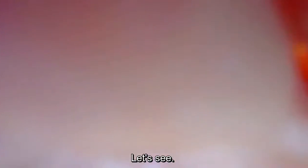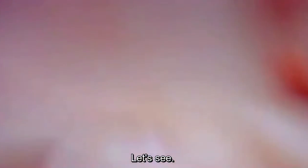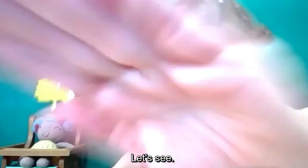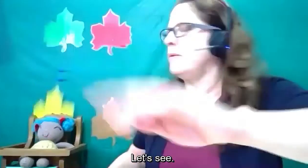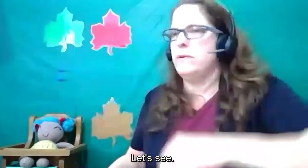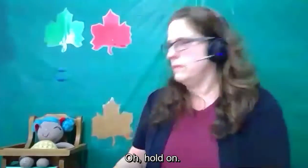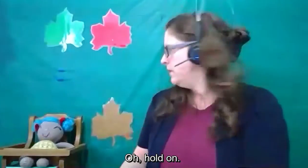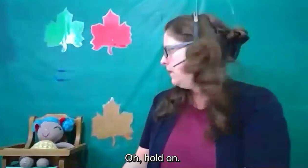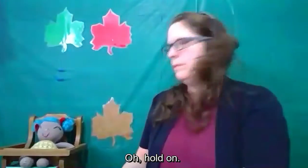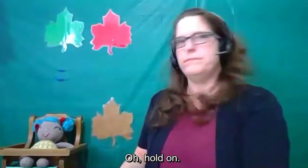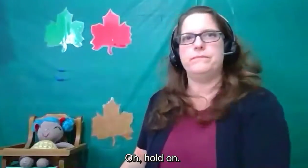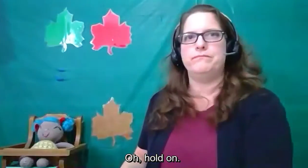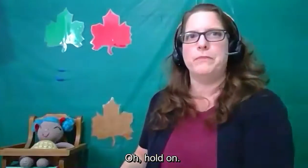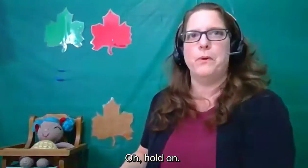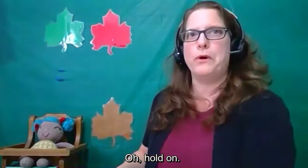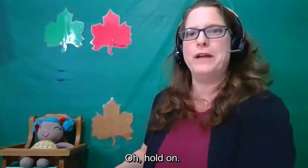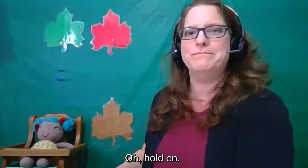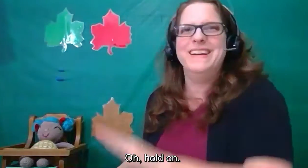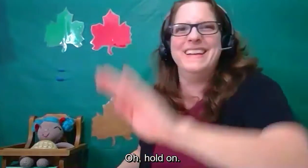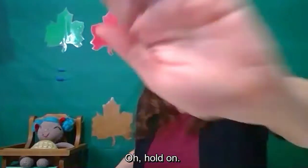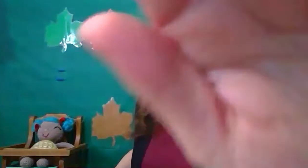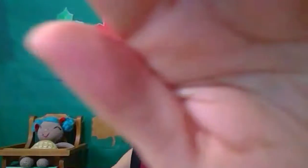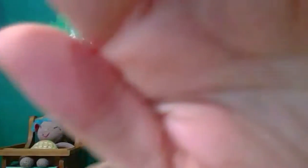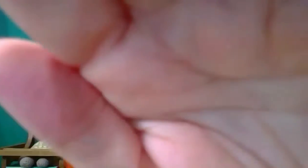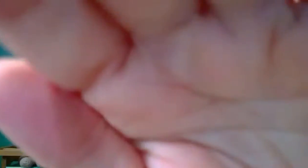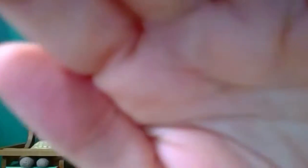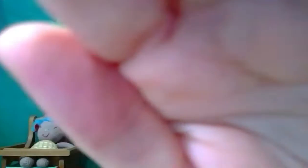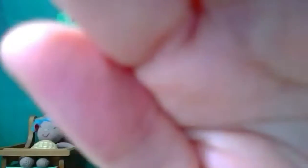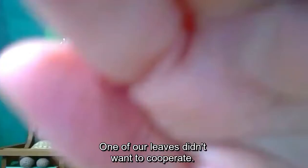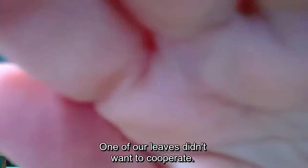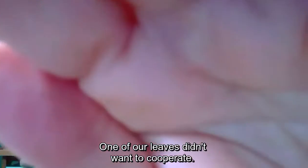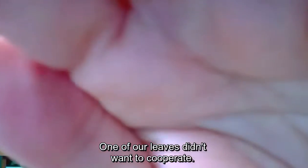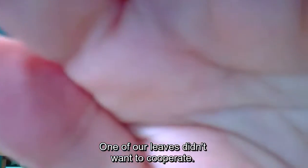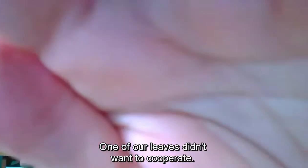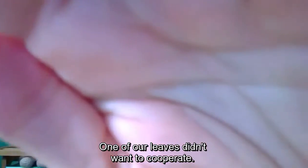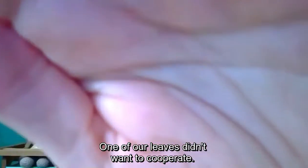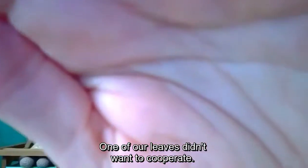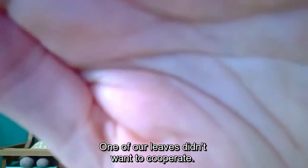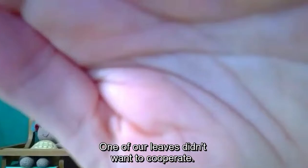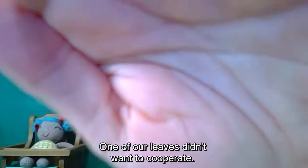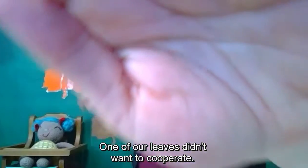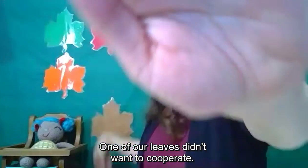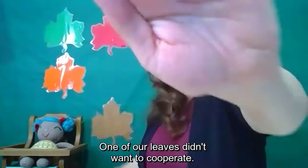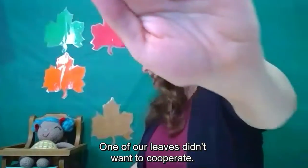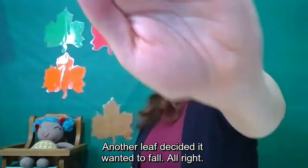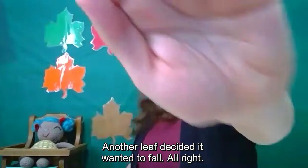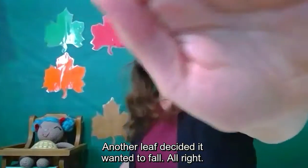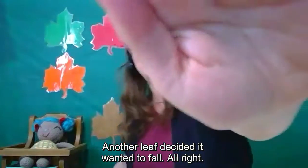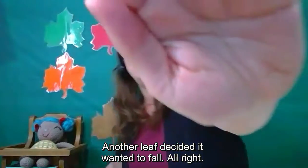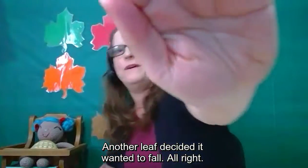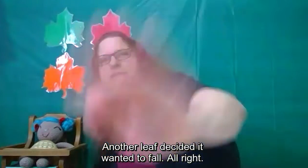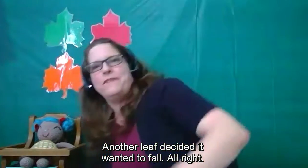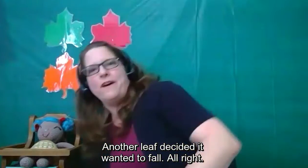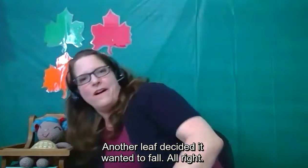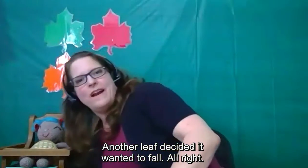see. Oh, hold on. One of our leaves didn't want to cooperate. Another leaf decided it wanted to fall. All